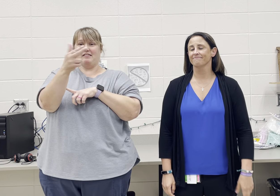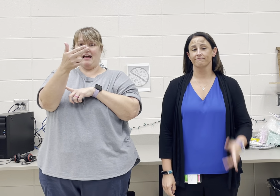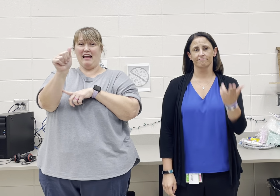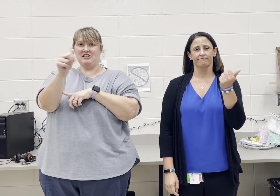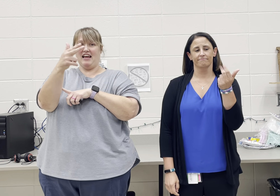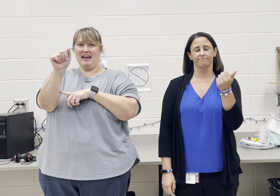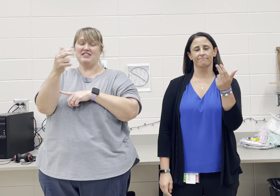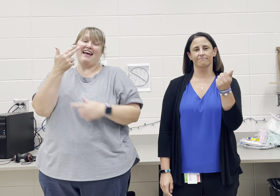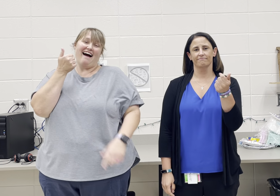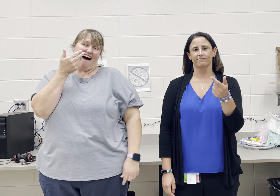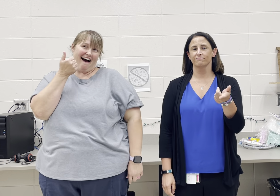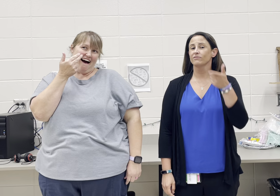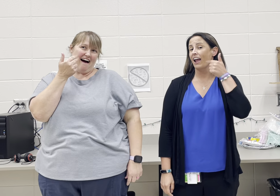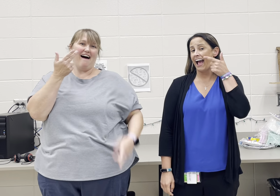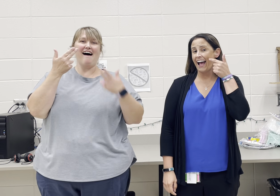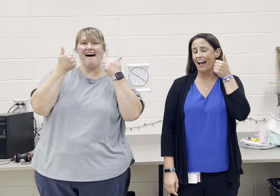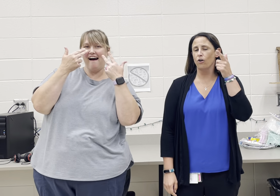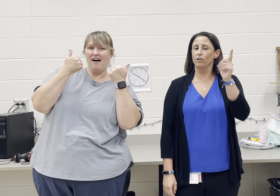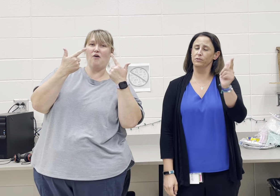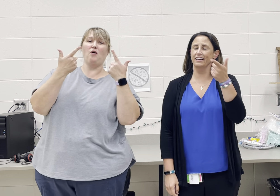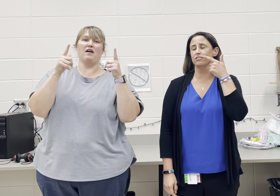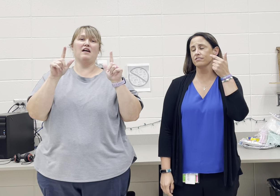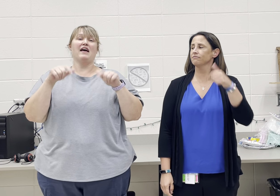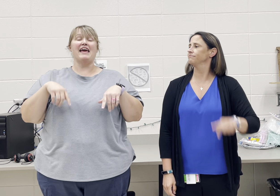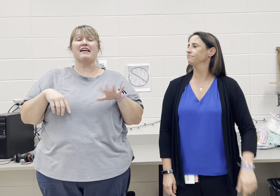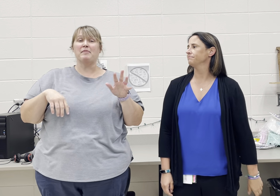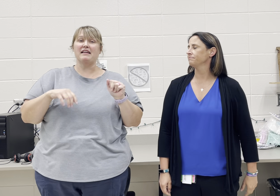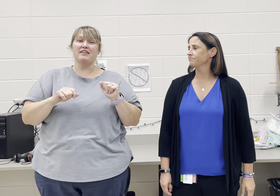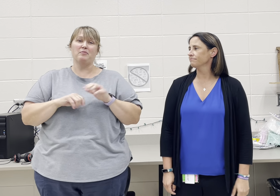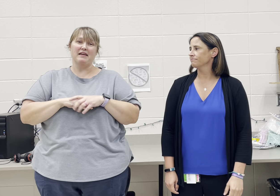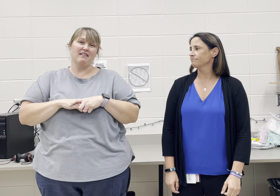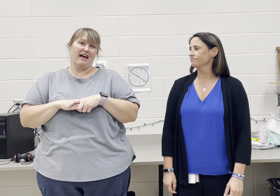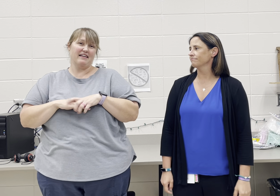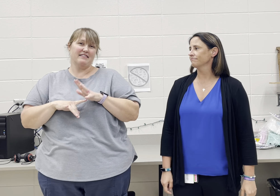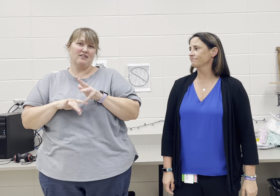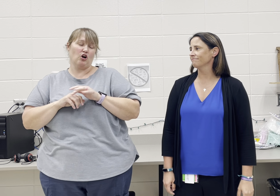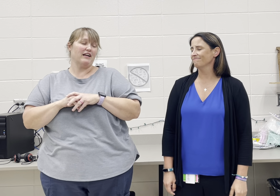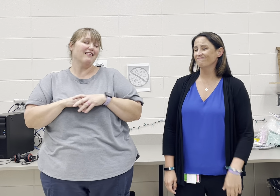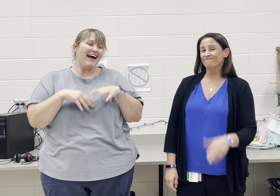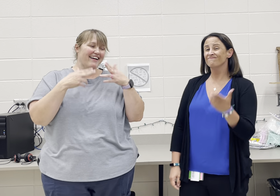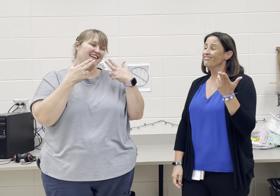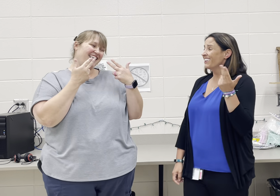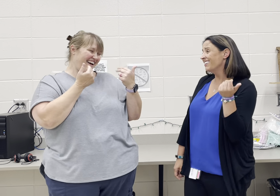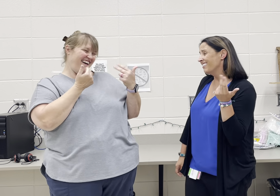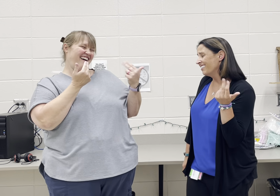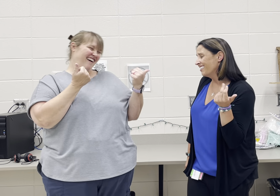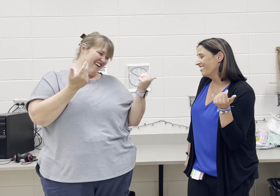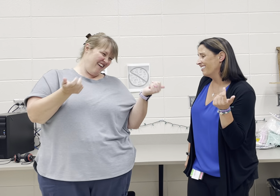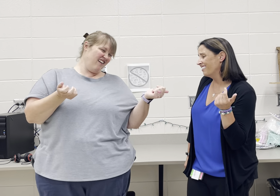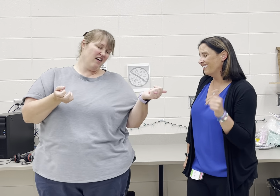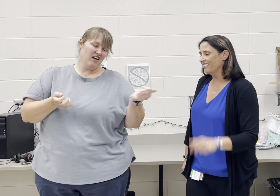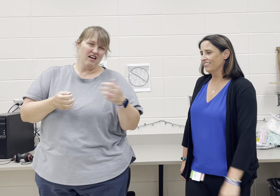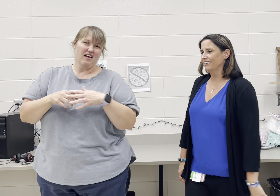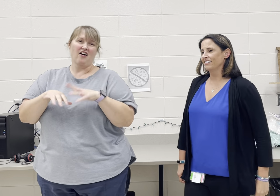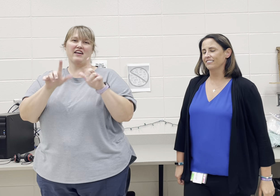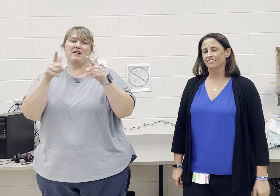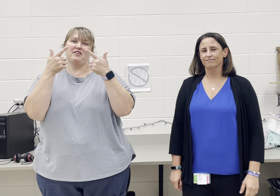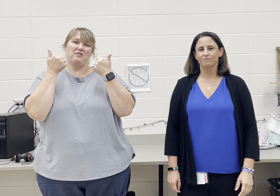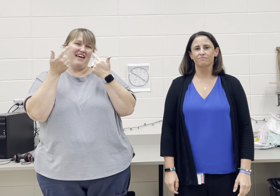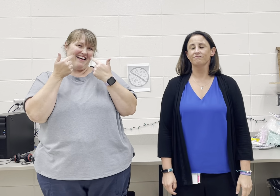saying H-A-H-A, ha ha ha ha. Or with L's. It can be a little bit like snarky, like ha ha ha. Or you can do the